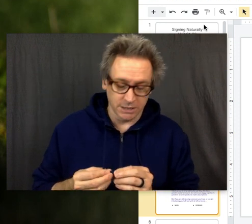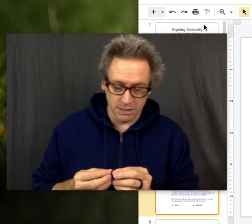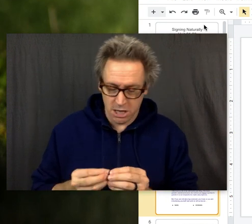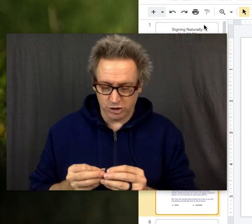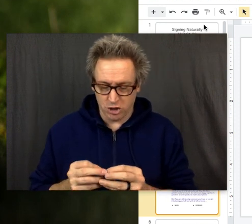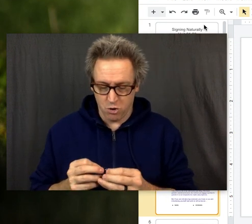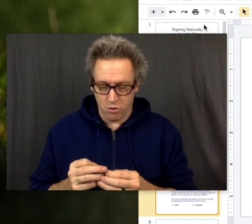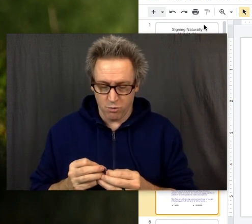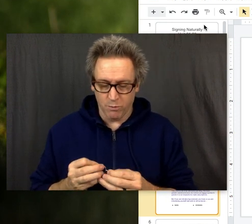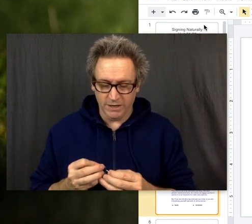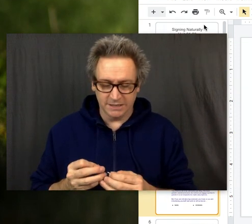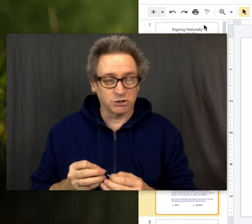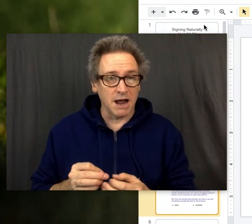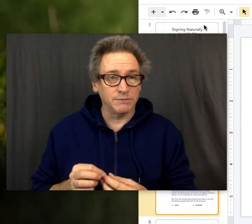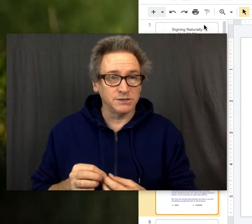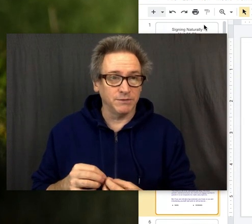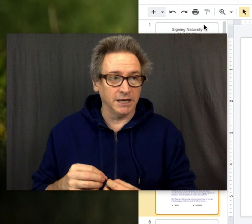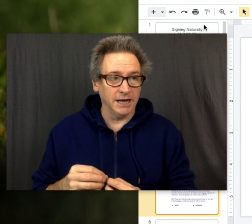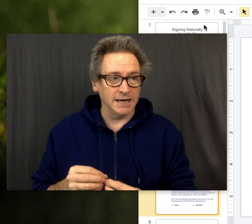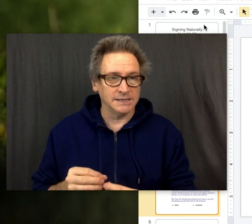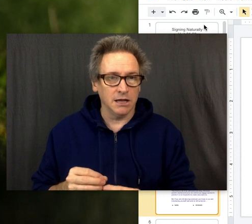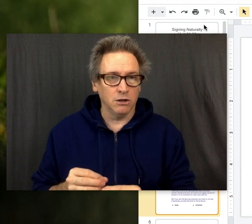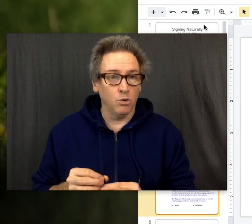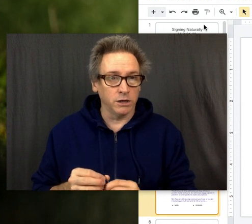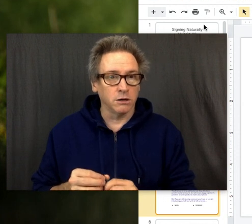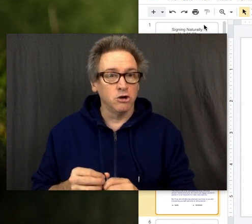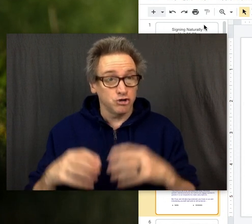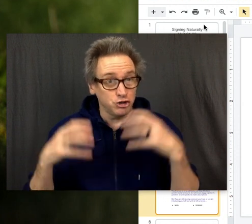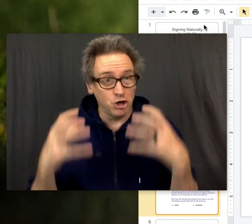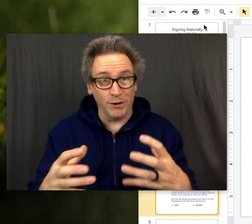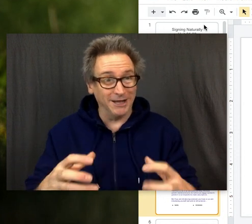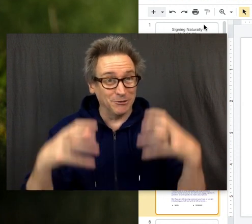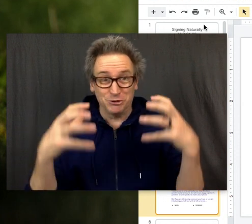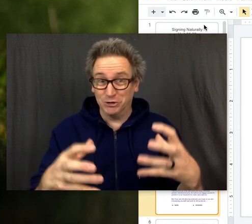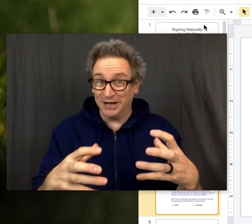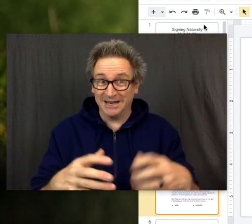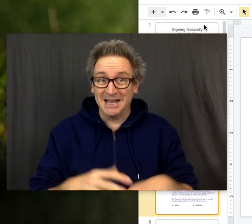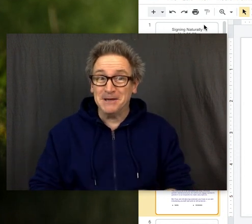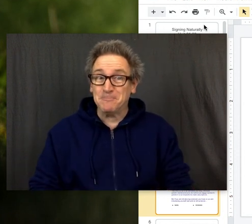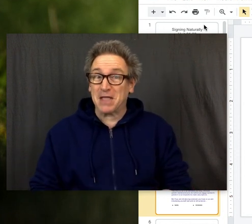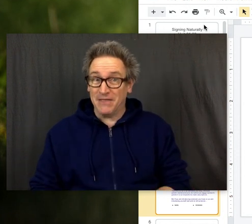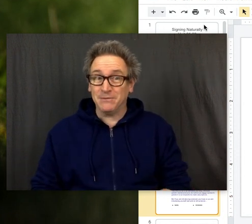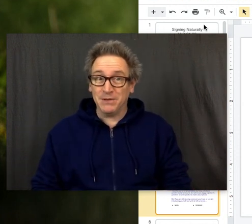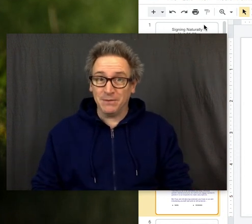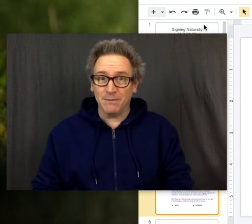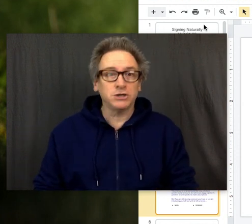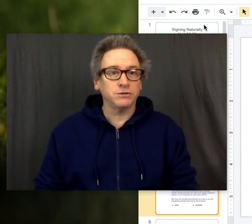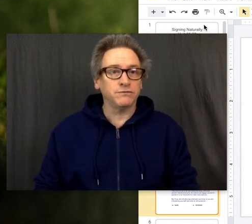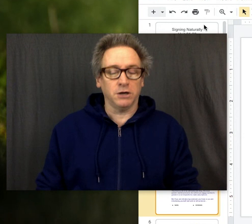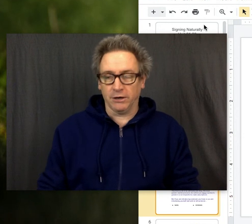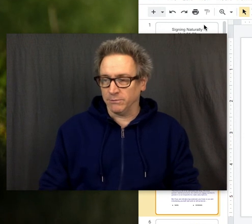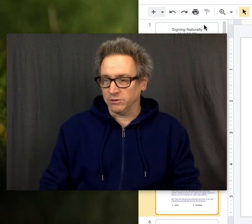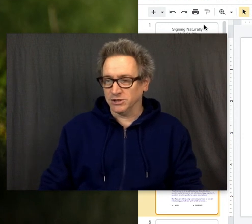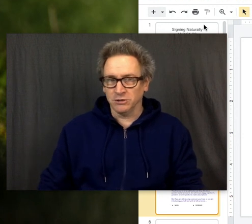obviously. So when we describe something in ASL, we're showing it or doing it. And that can be a bit much